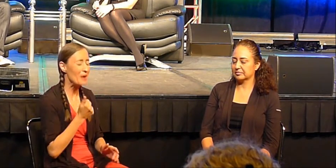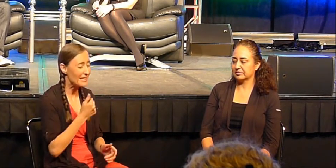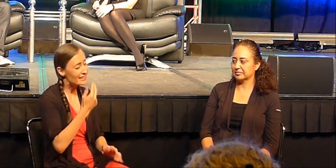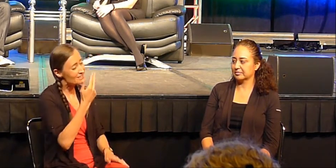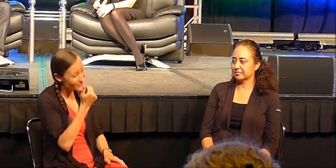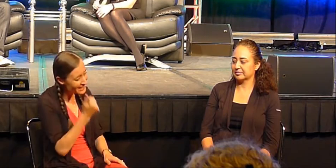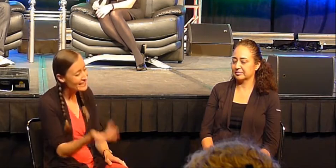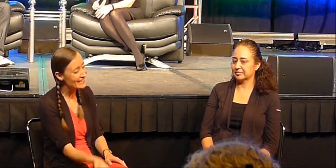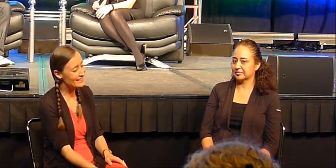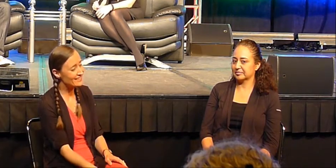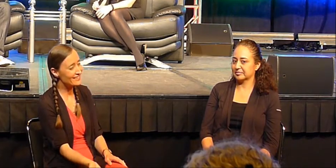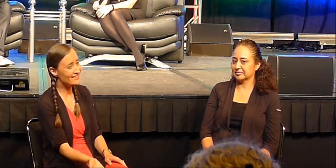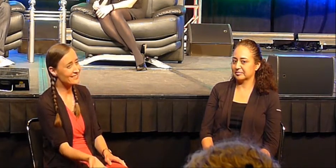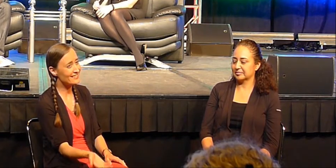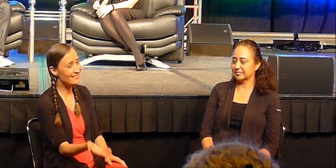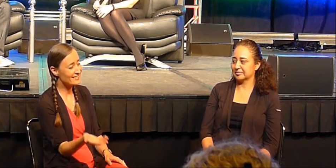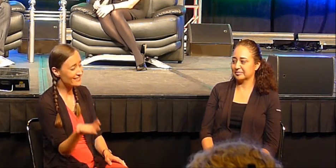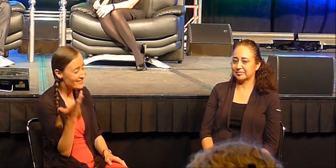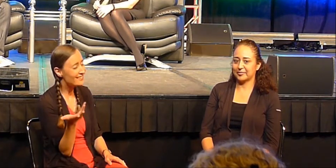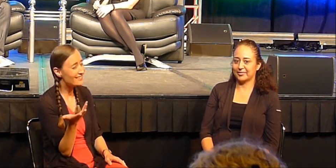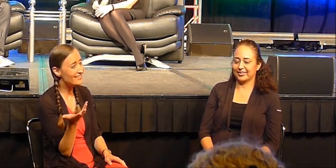funny.